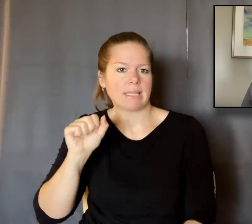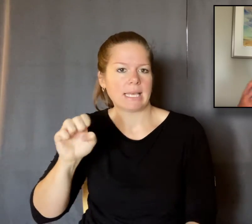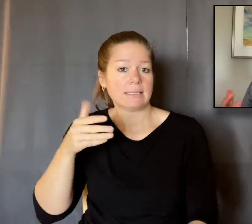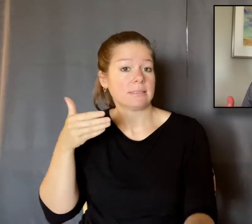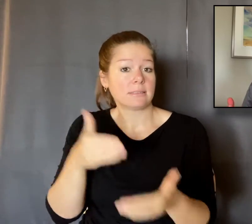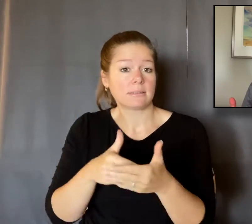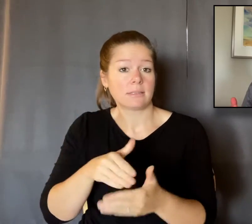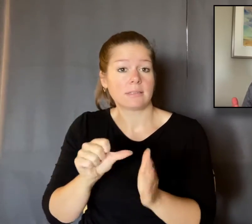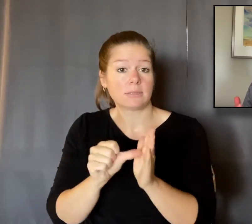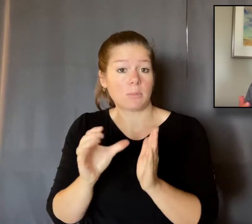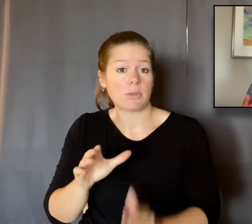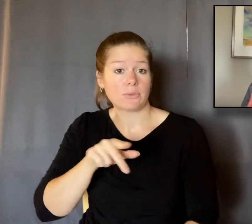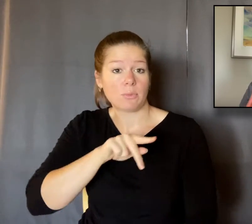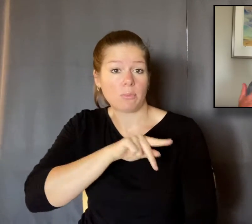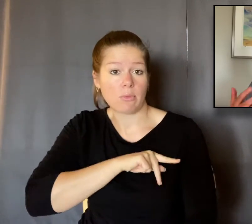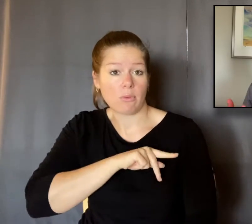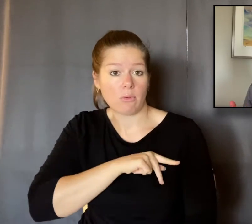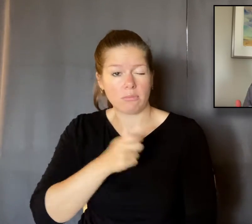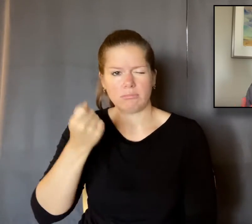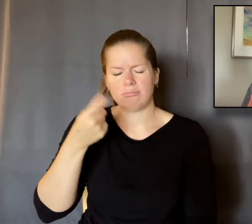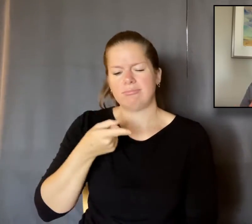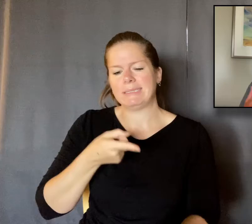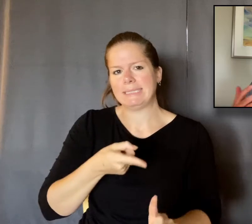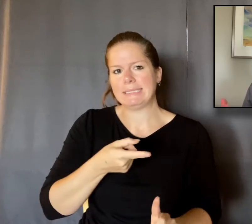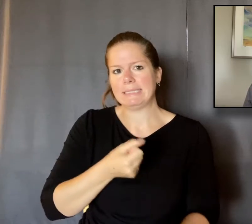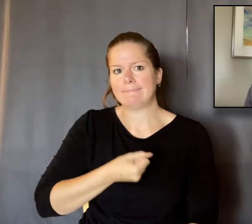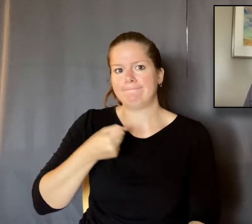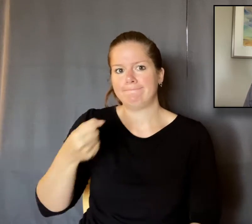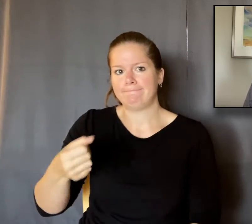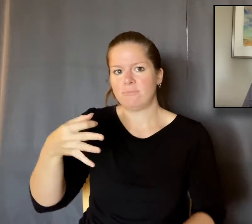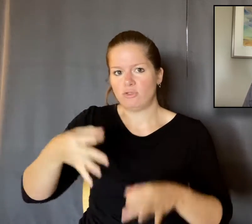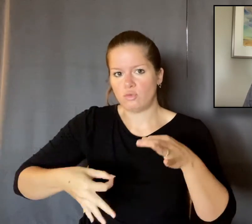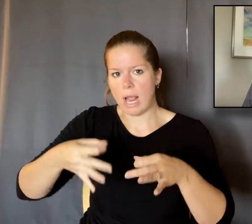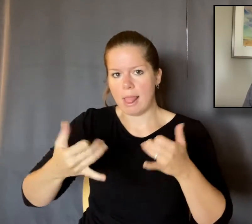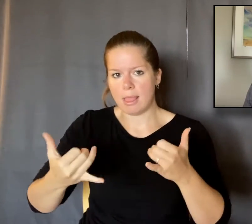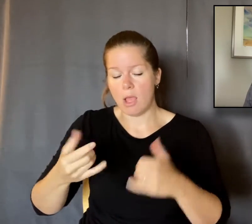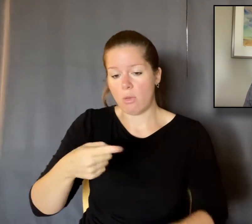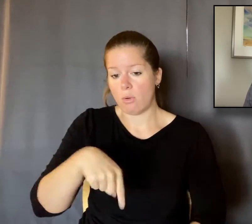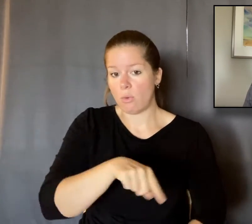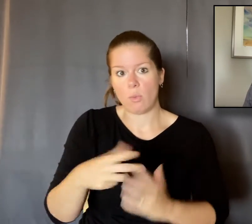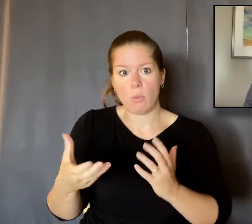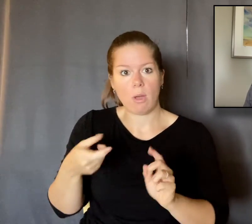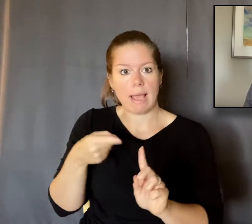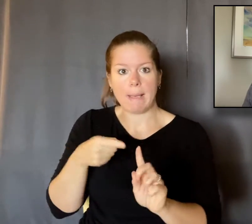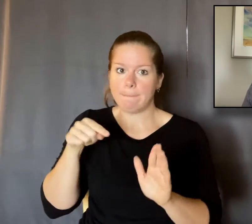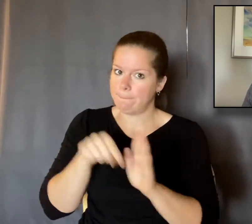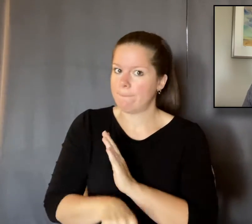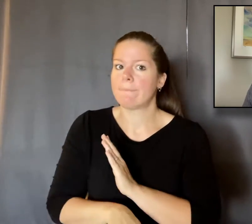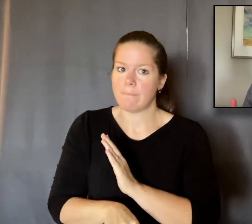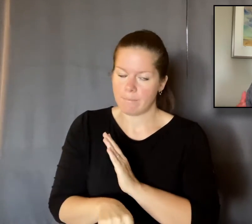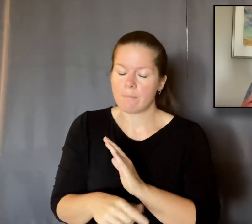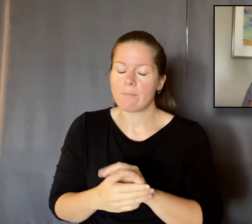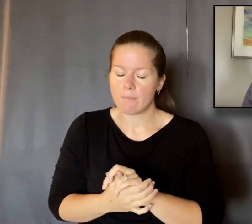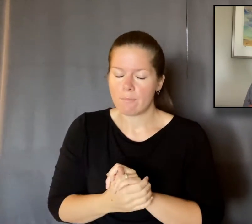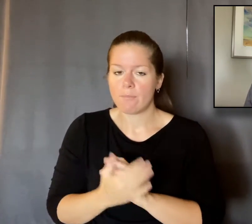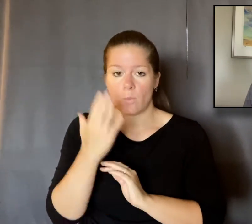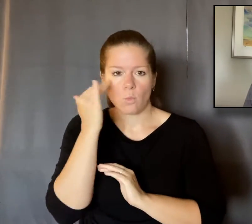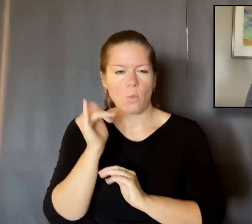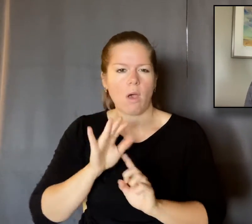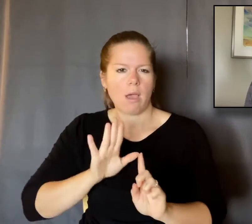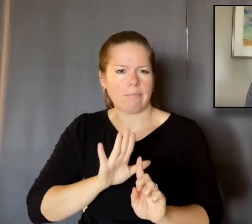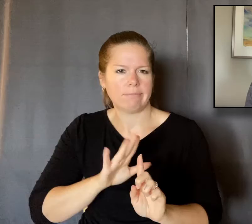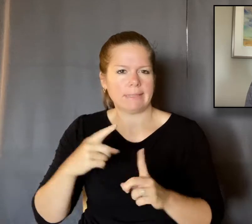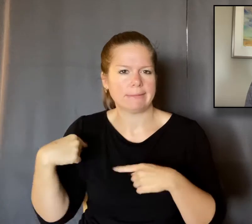attorney. They're coming against Paul. If you remember, he's put on trial. They're trying to get him pretty much sacked, killed, done with for all